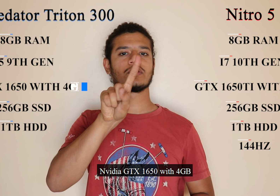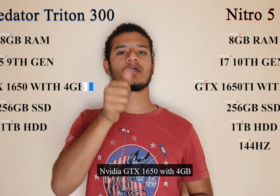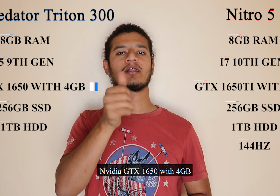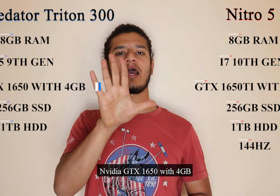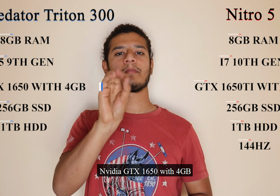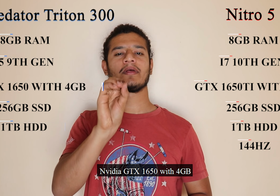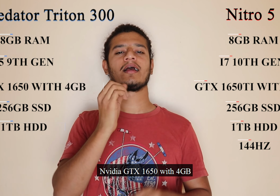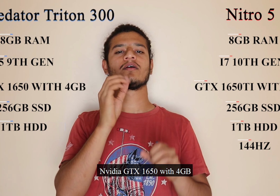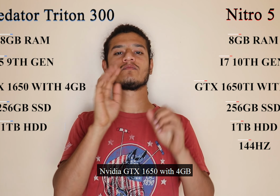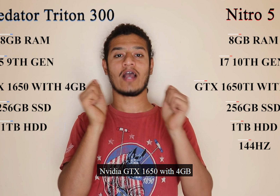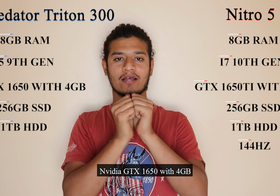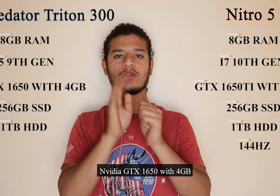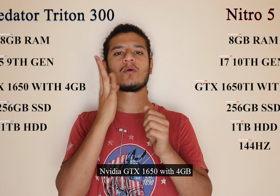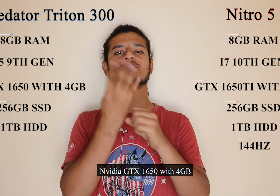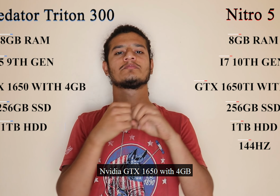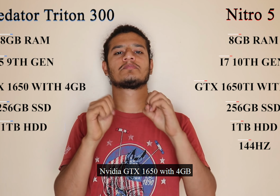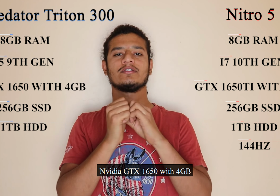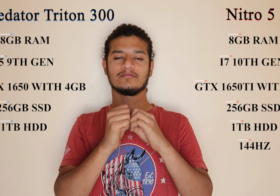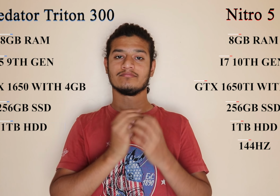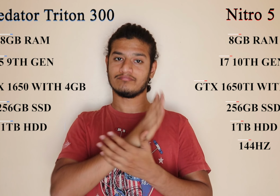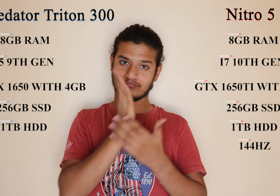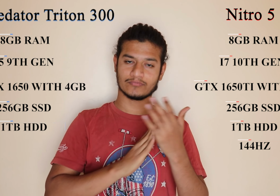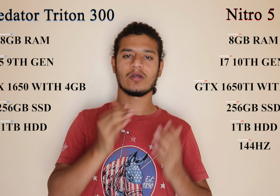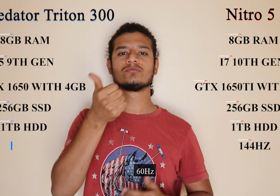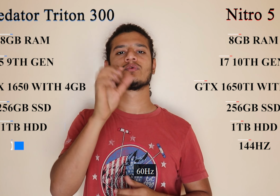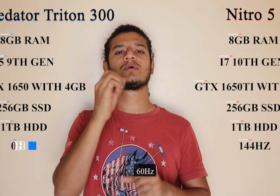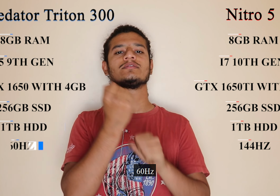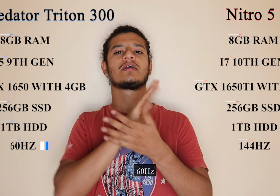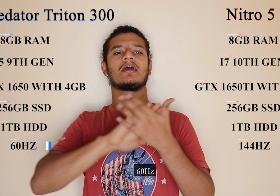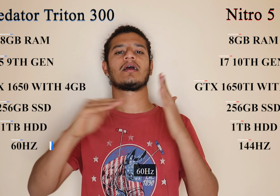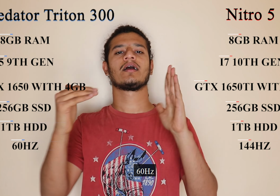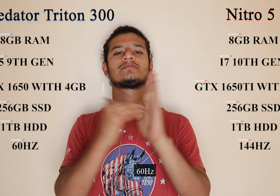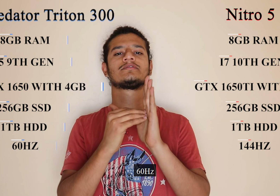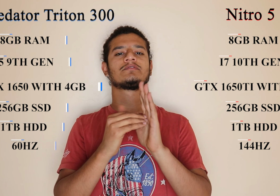GDX 1650 with 4GB, 60Hz.